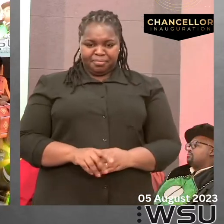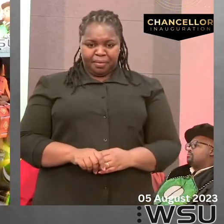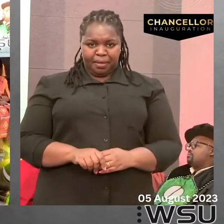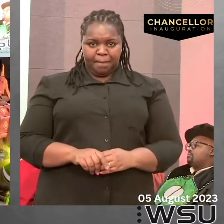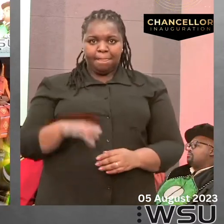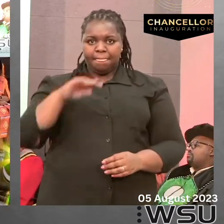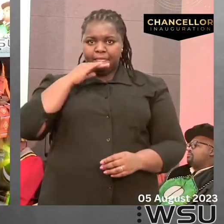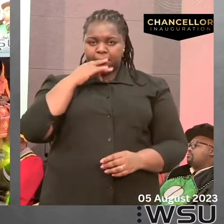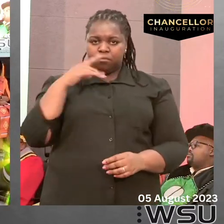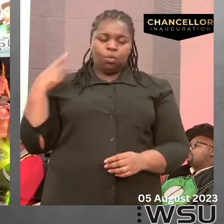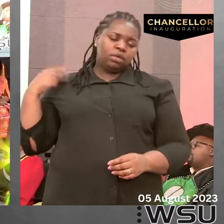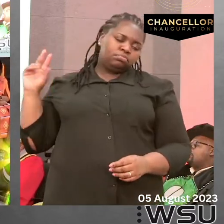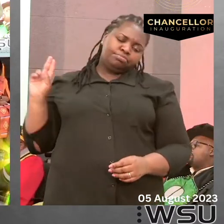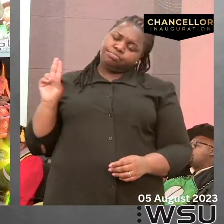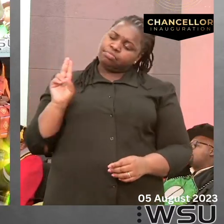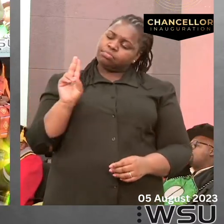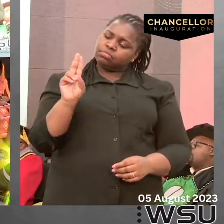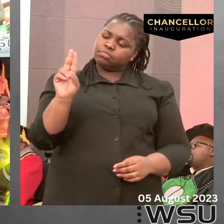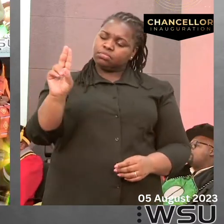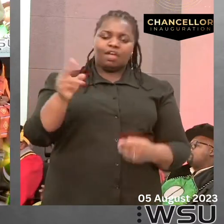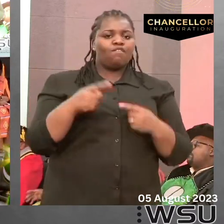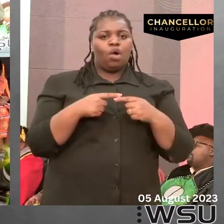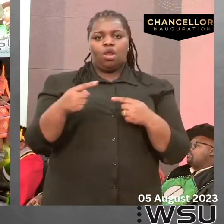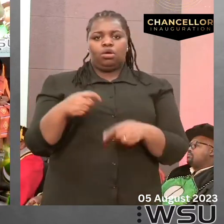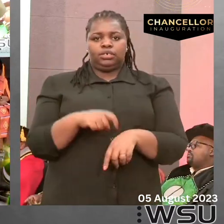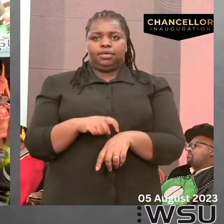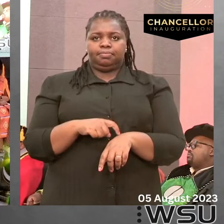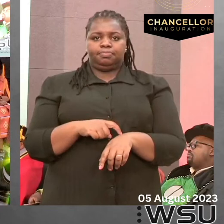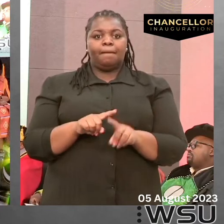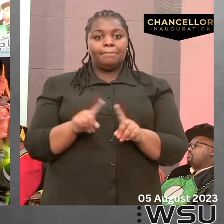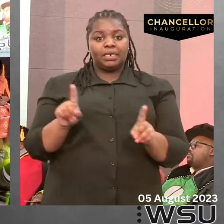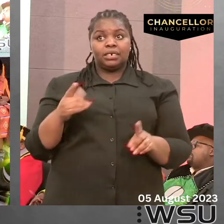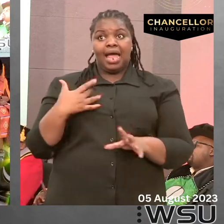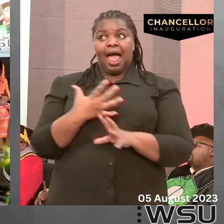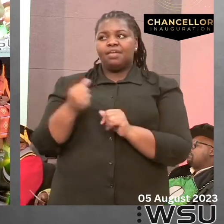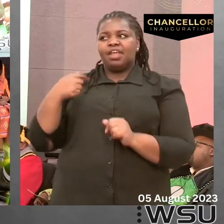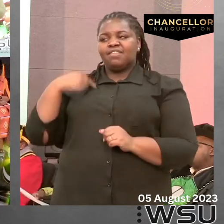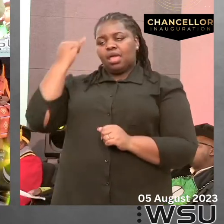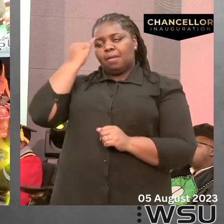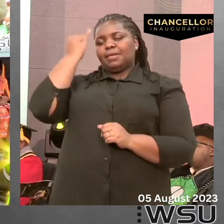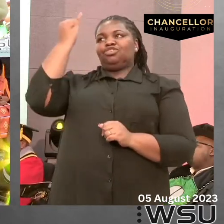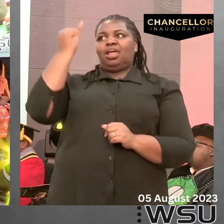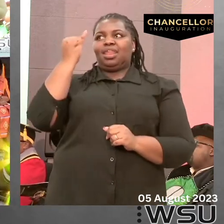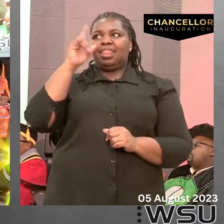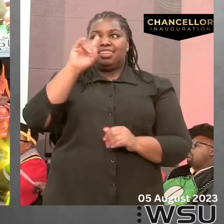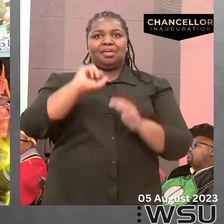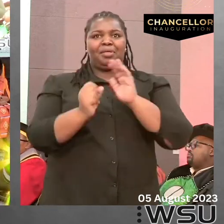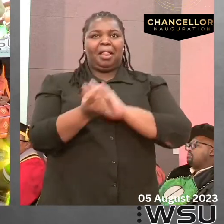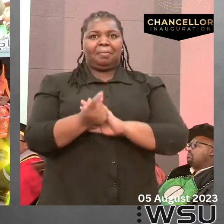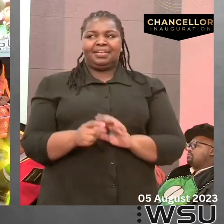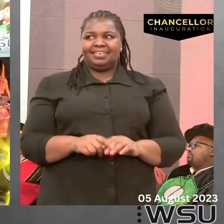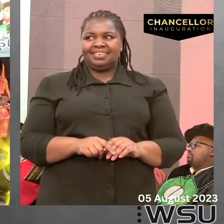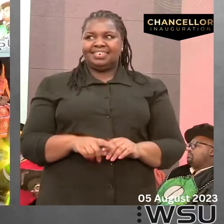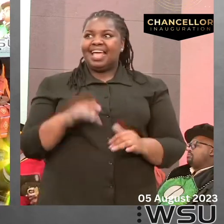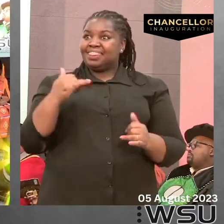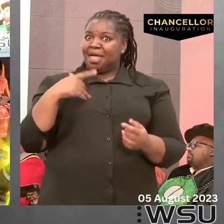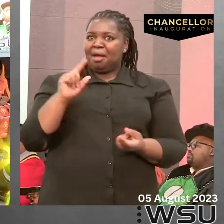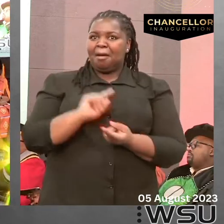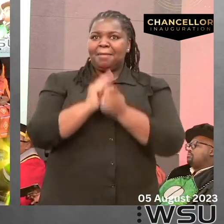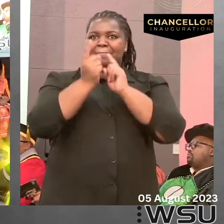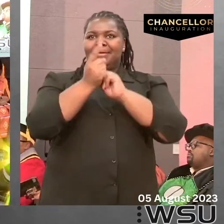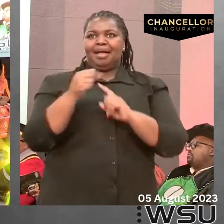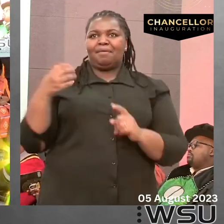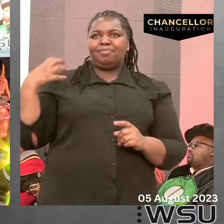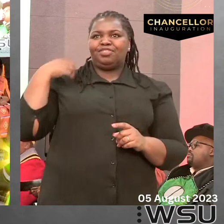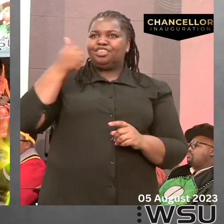We have been on the same path for a long time, but I never imagined that it could happen, that she becomes the